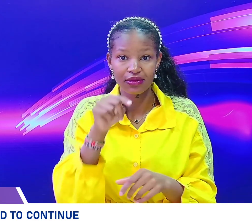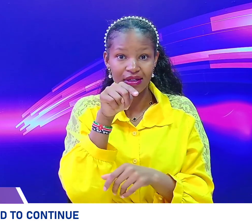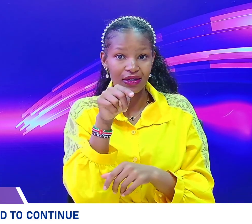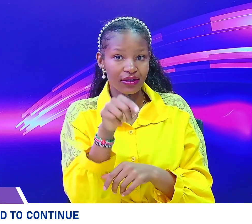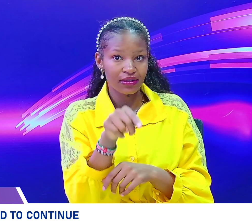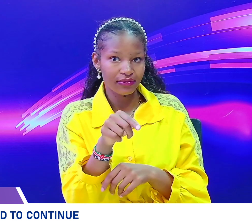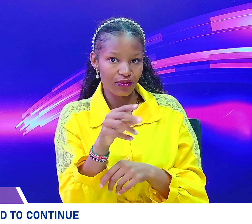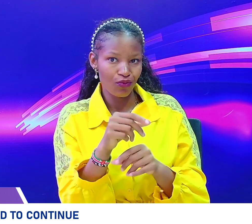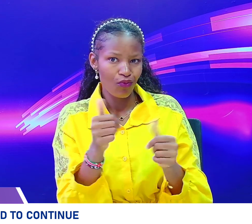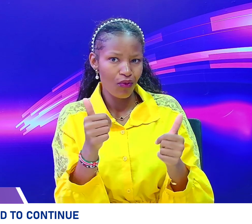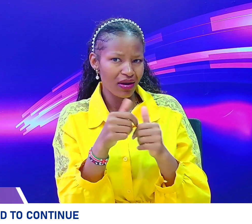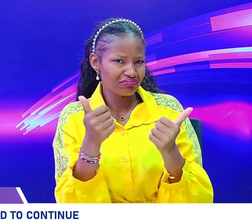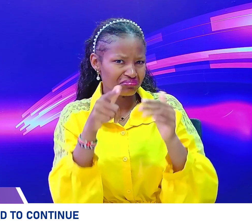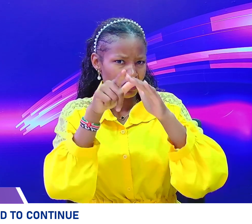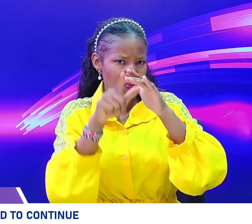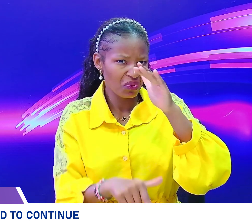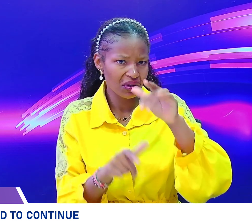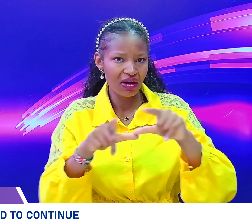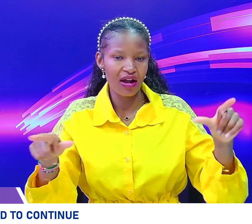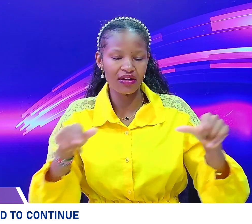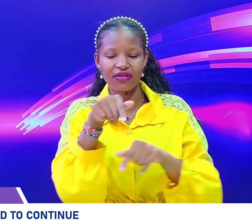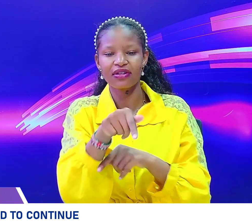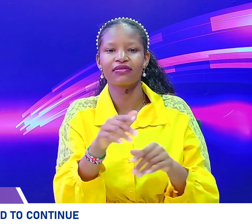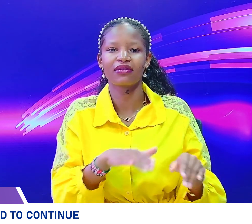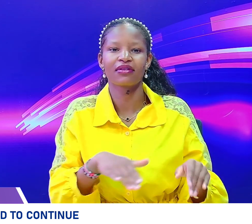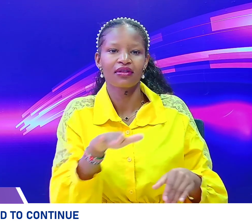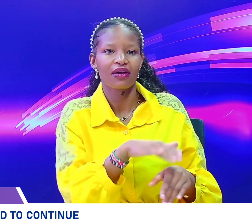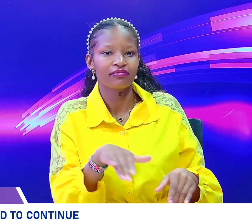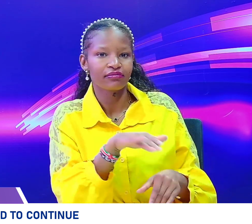as lowland areas and parts of central Kenya, including Nairobi.